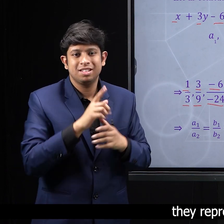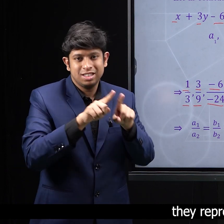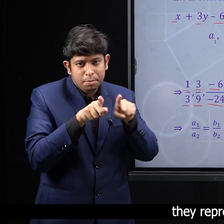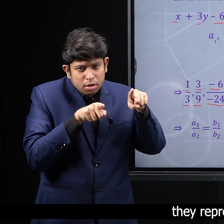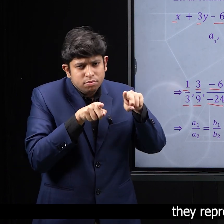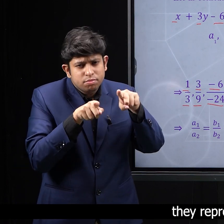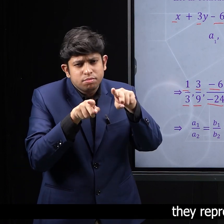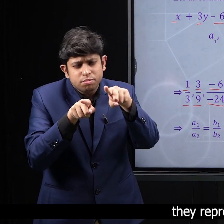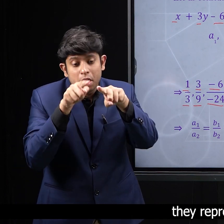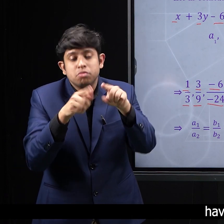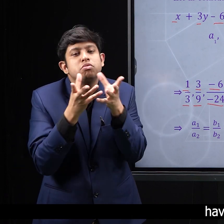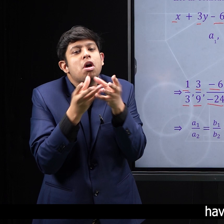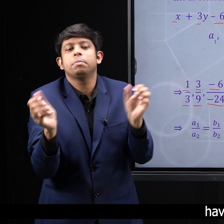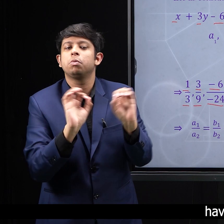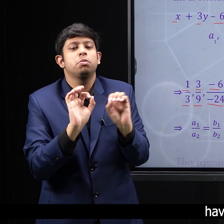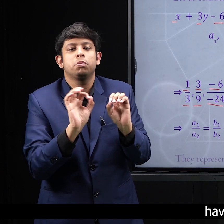They represent parallel lines and have no solution.